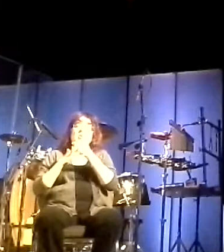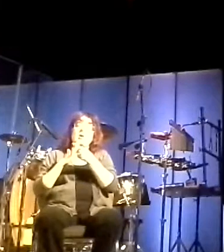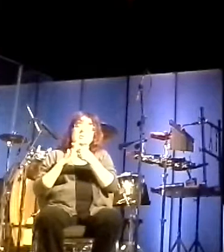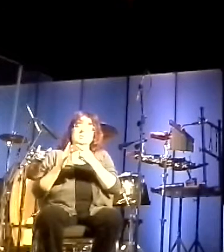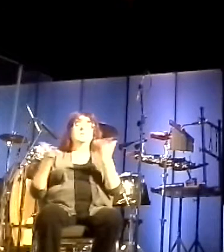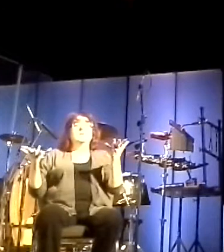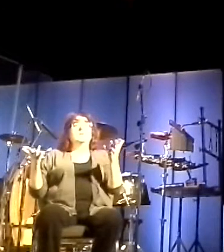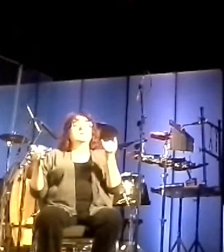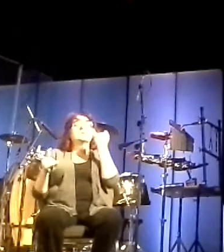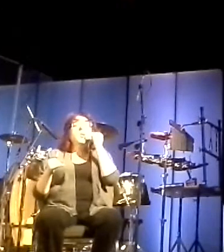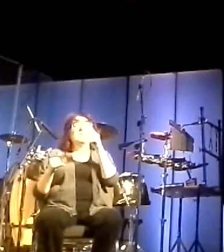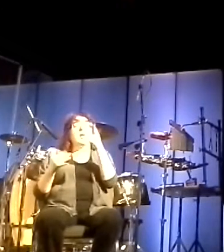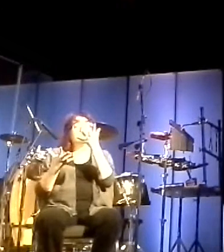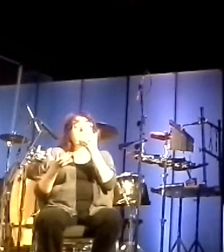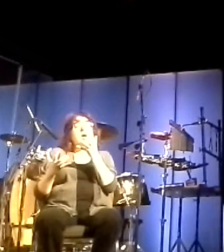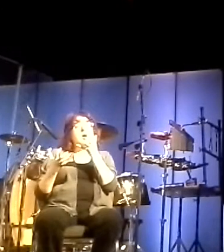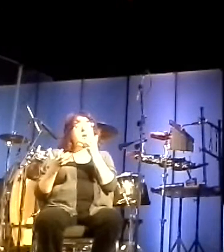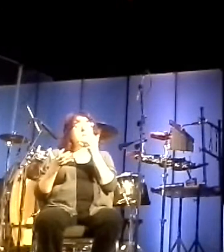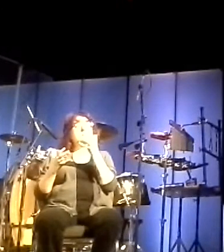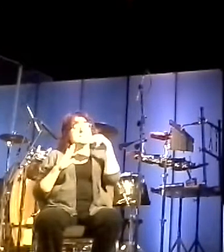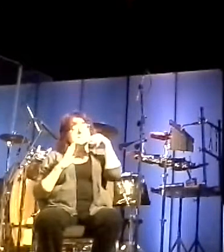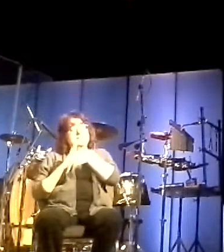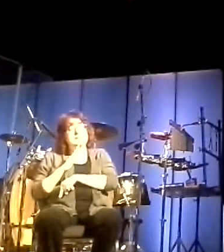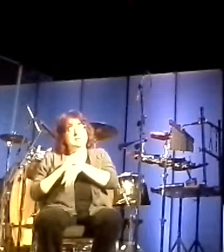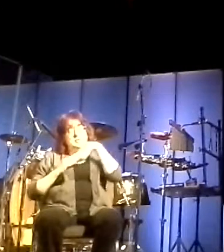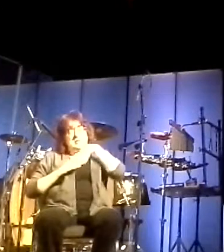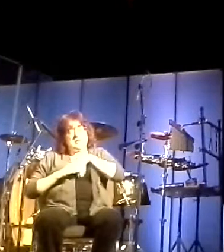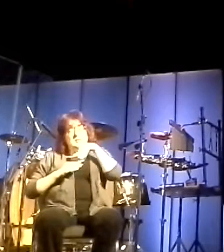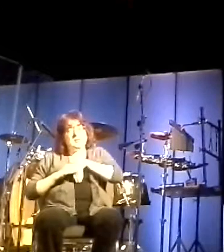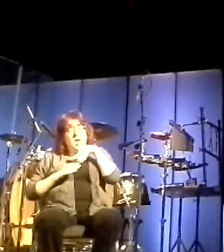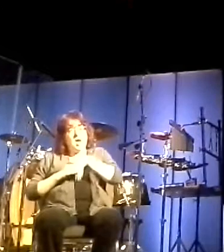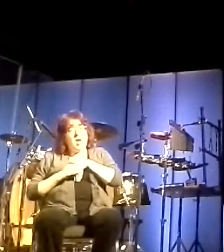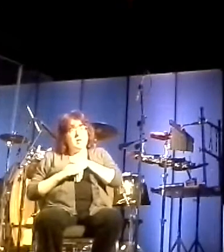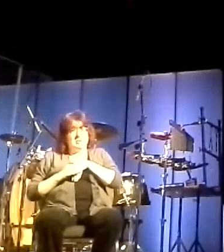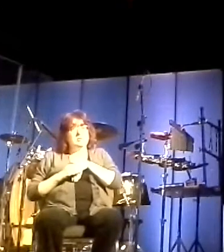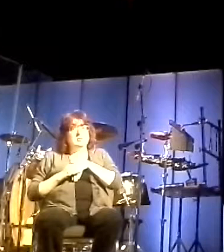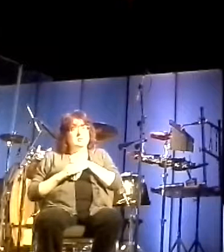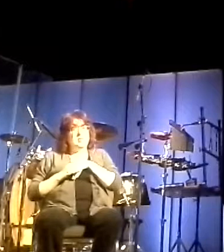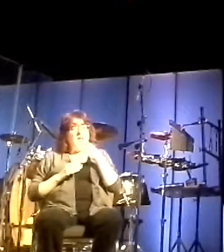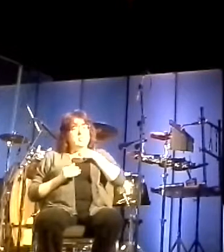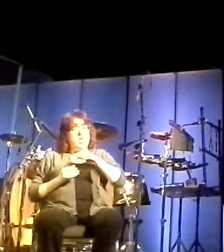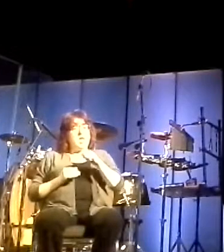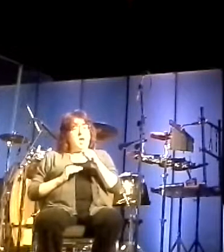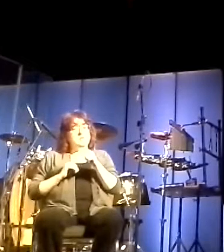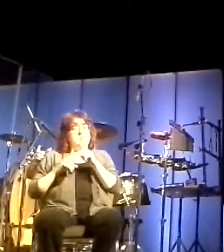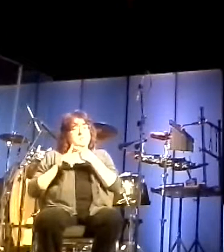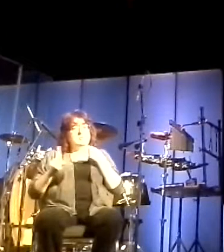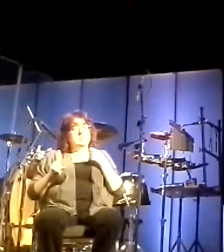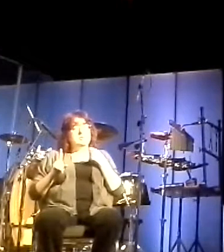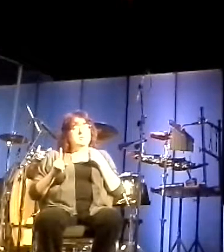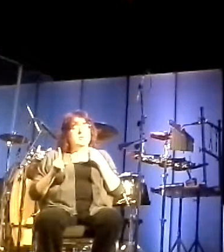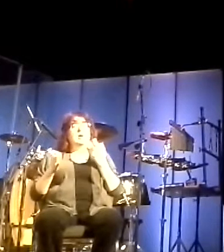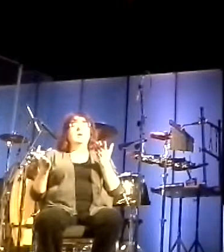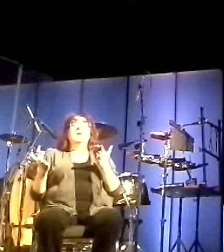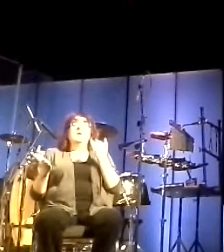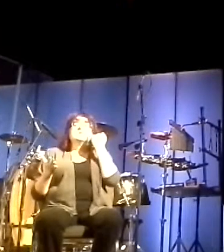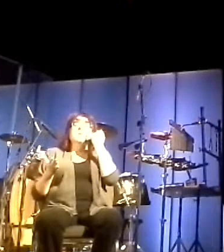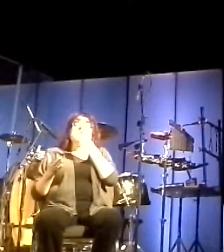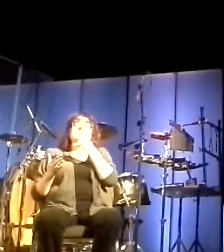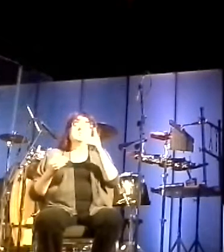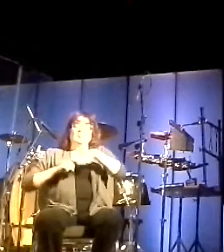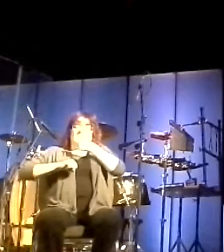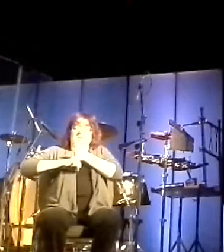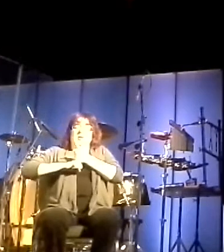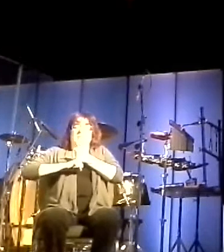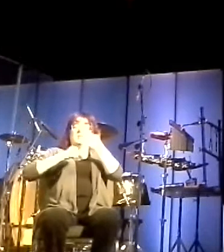start. What if that desire was something deep down inside of you that actually had a theological basis to it? What if you were